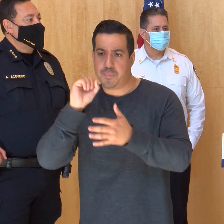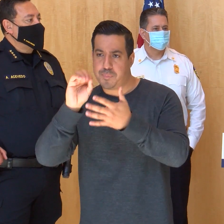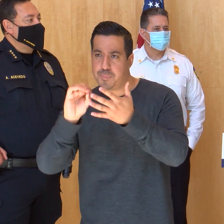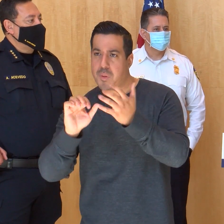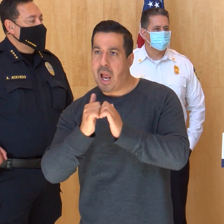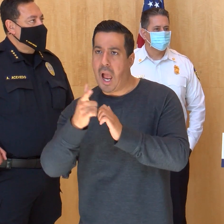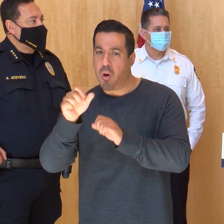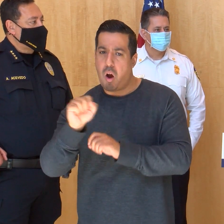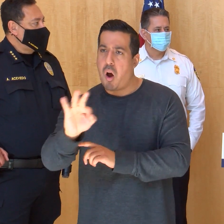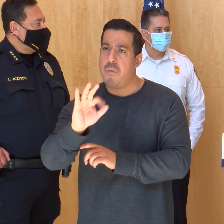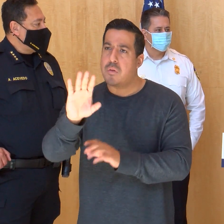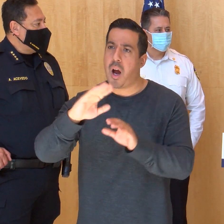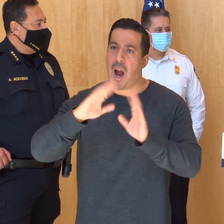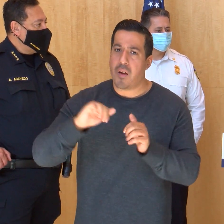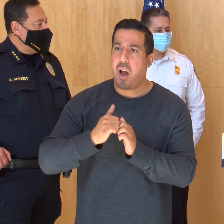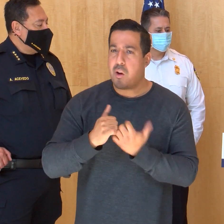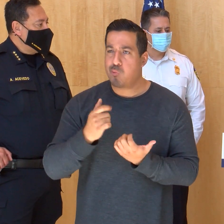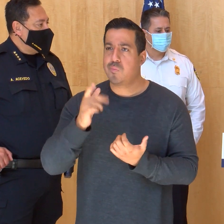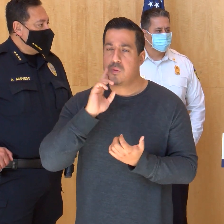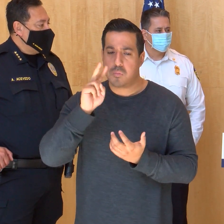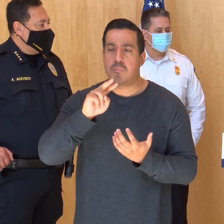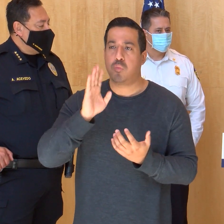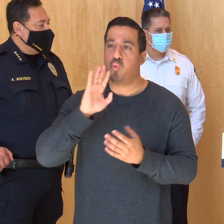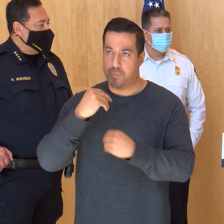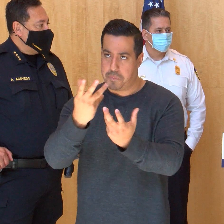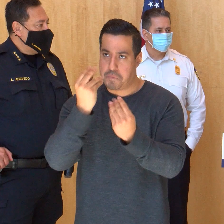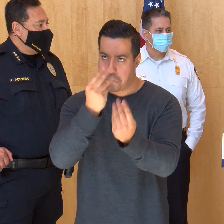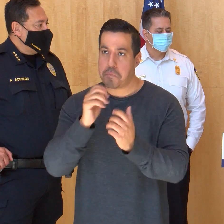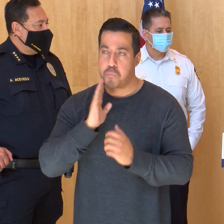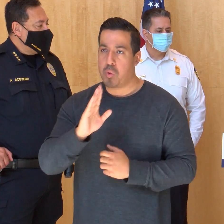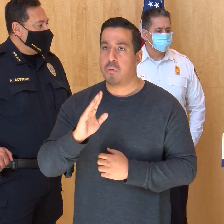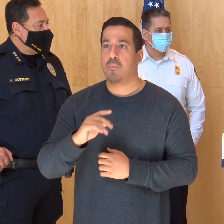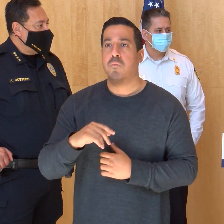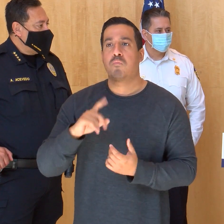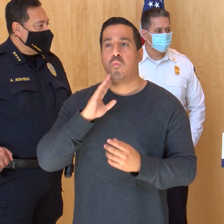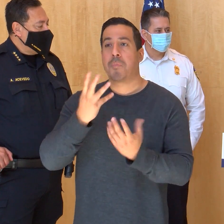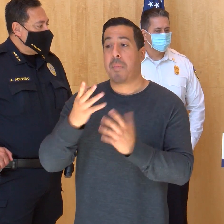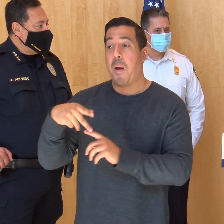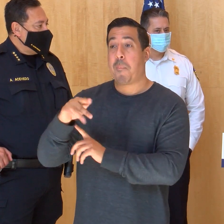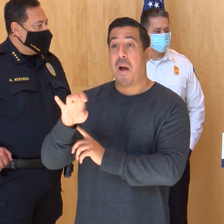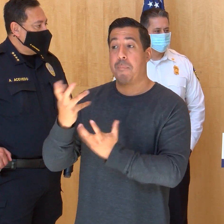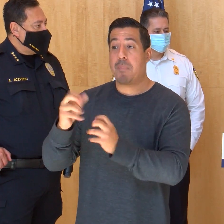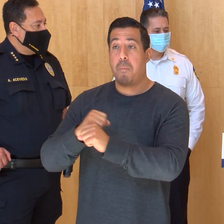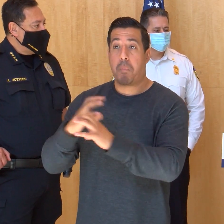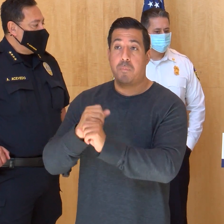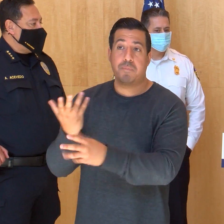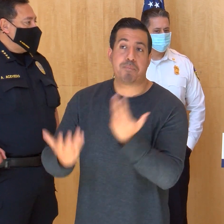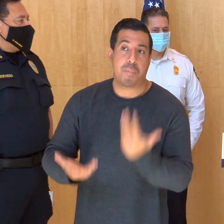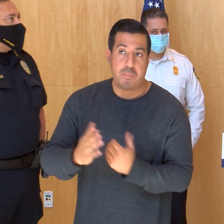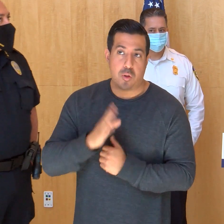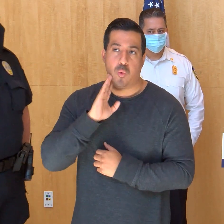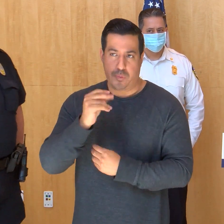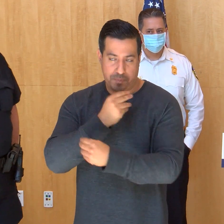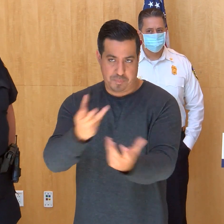water off to your house. As it does begin to thaw out, you'll begin to encounter those areas where we may have had pipes that have burst. We